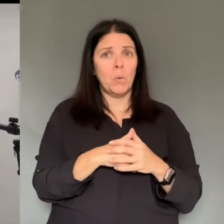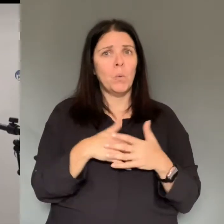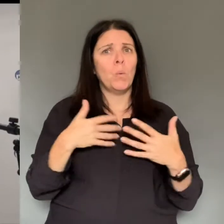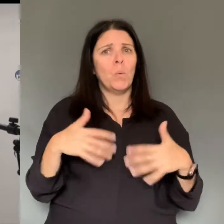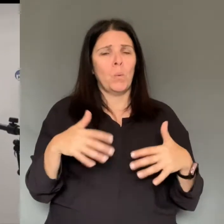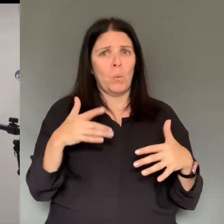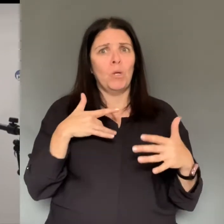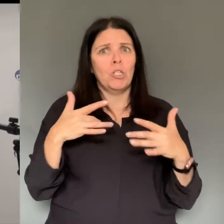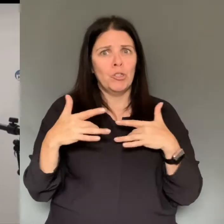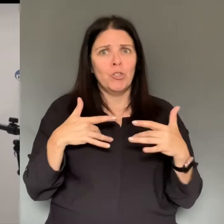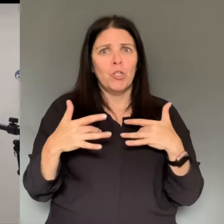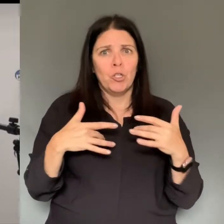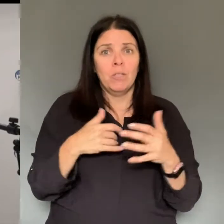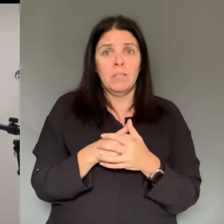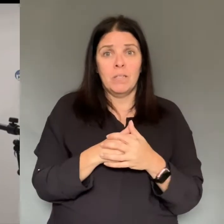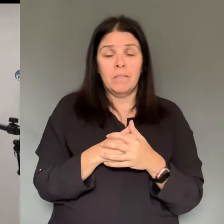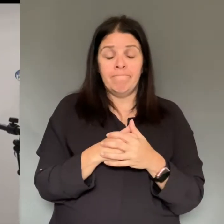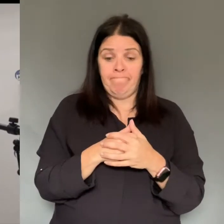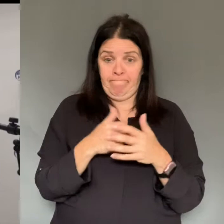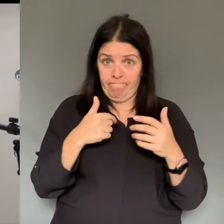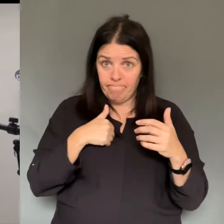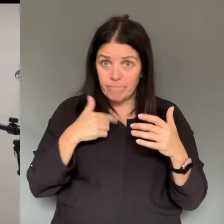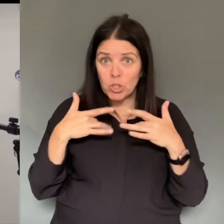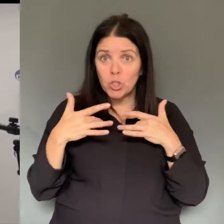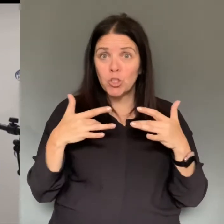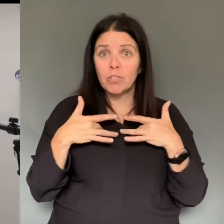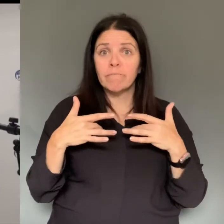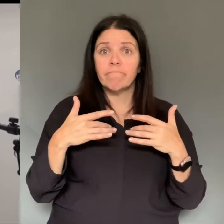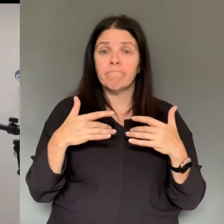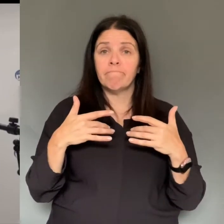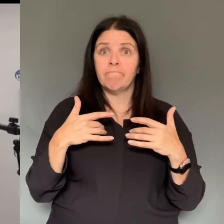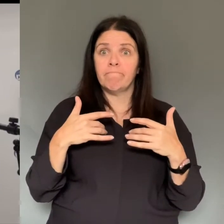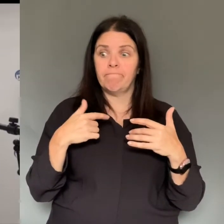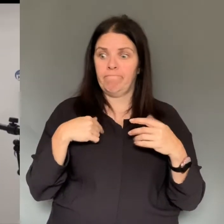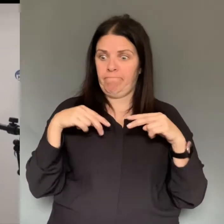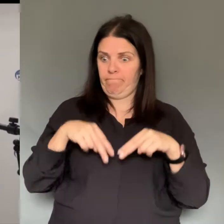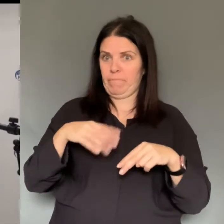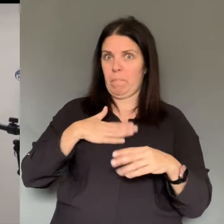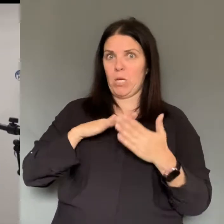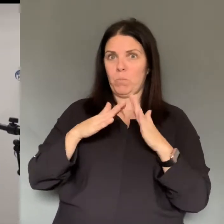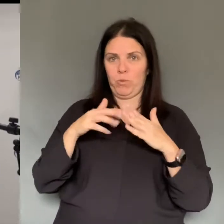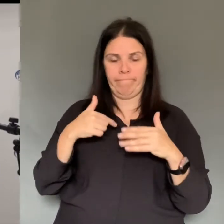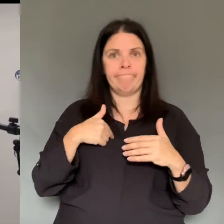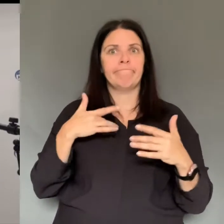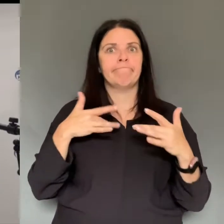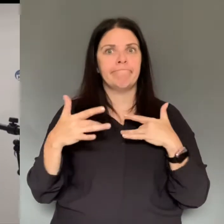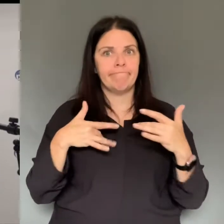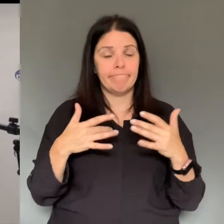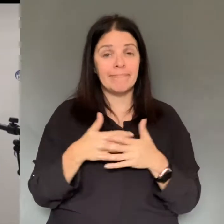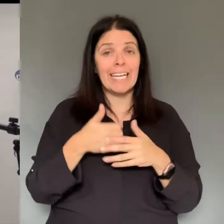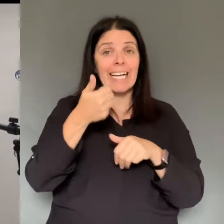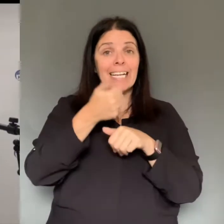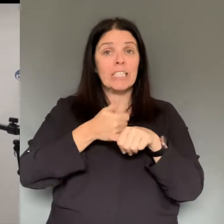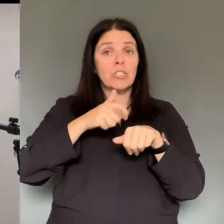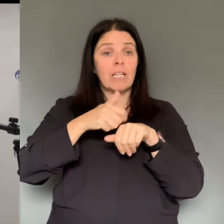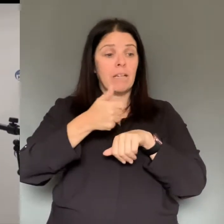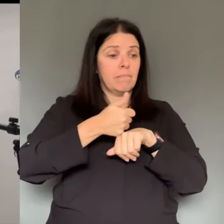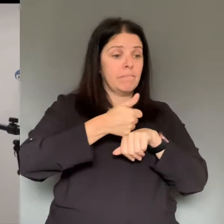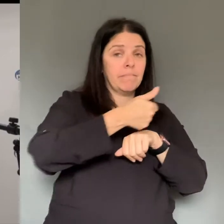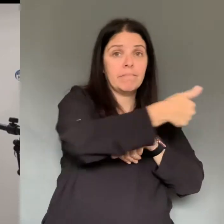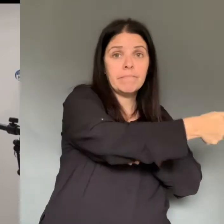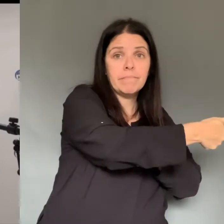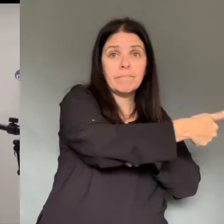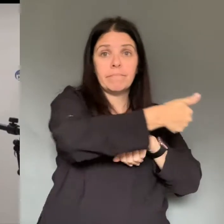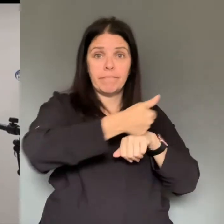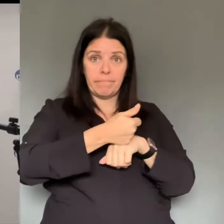cases in all of Ontario. This is a concern for all of us. This is a concern for me and my community. Every time